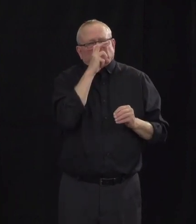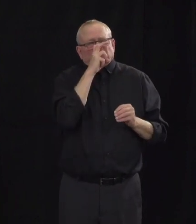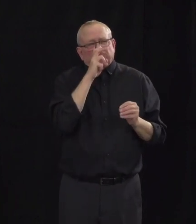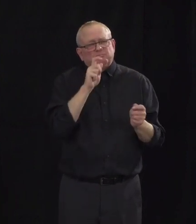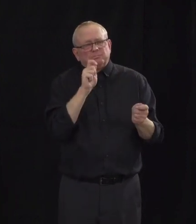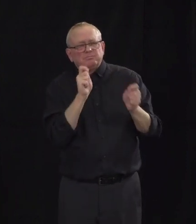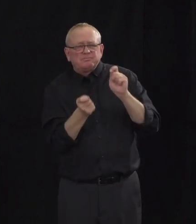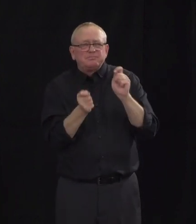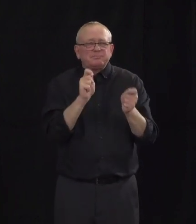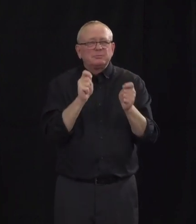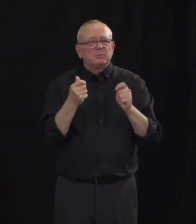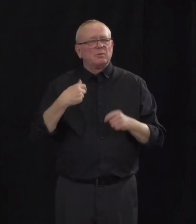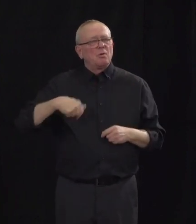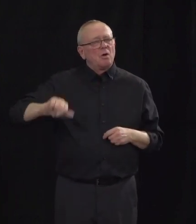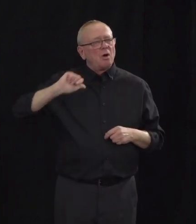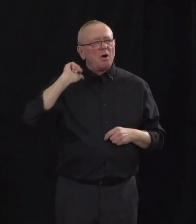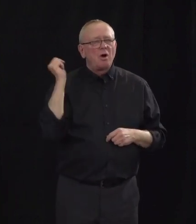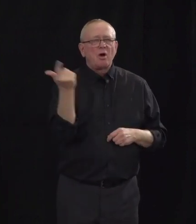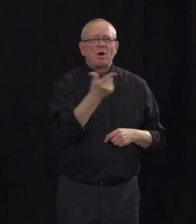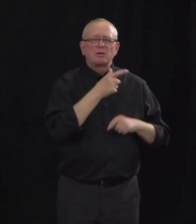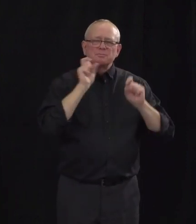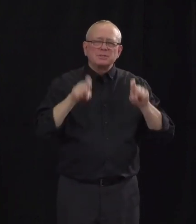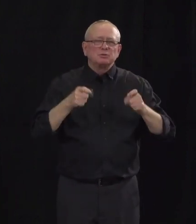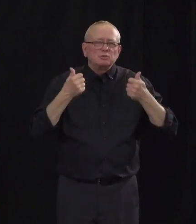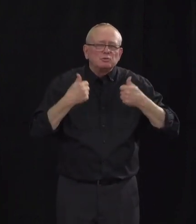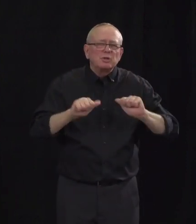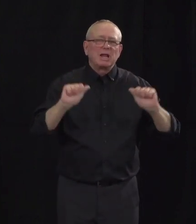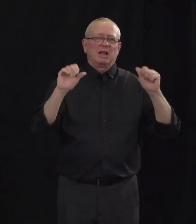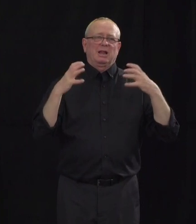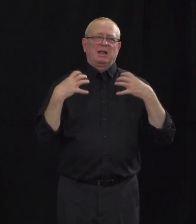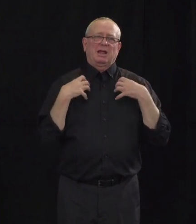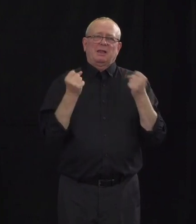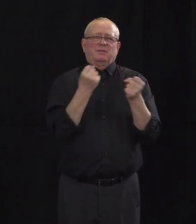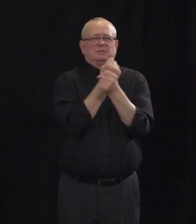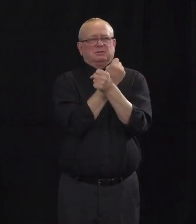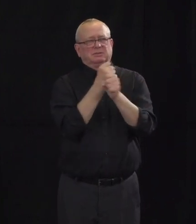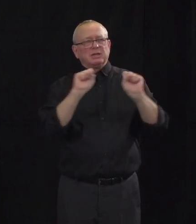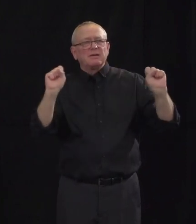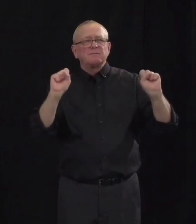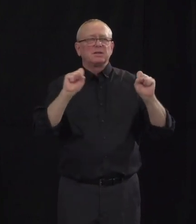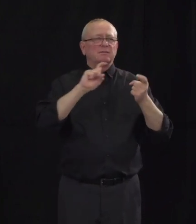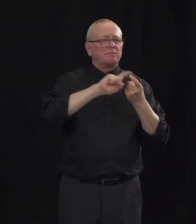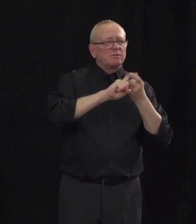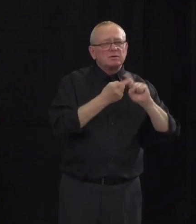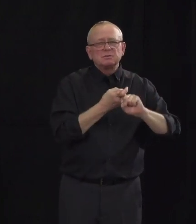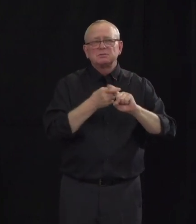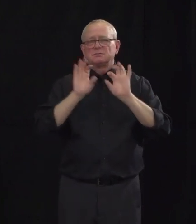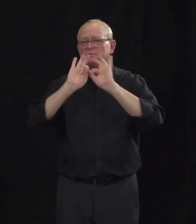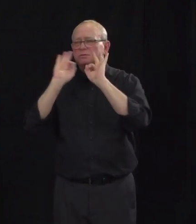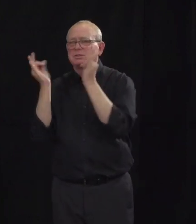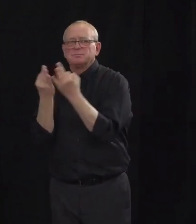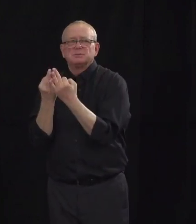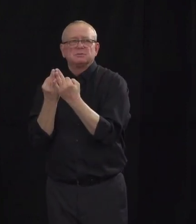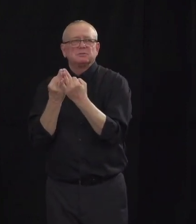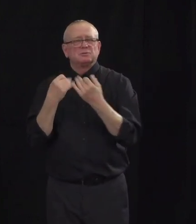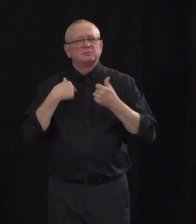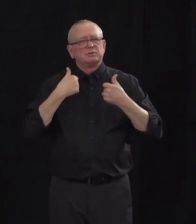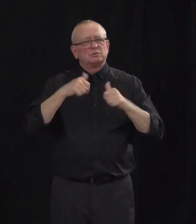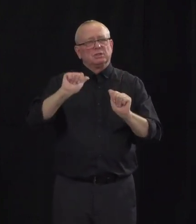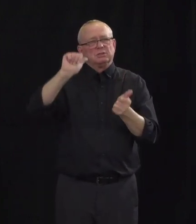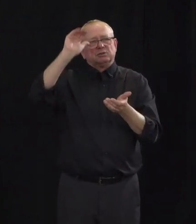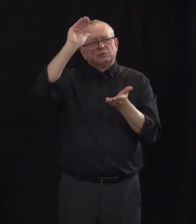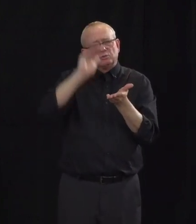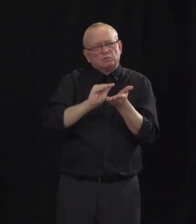and family and ourselves healthy. This weekend, please practice social distancing in every facet of your